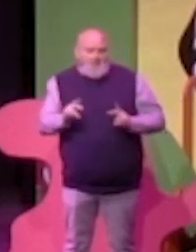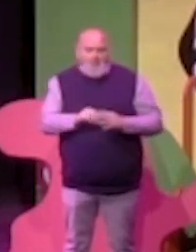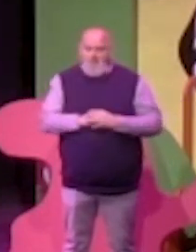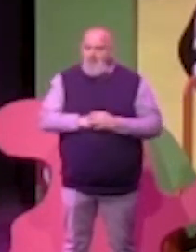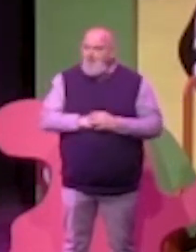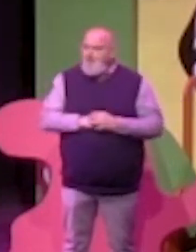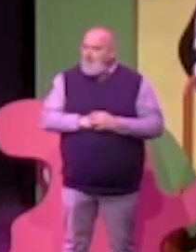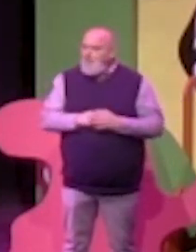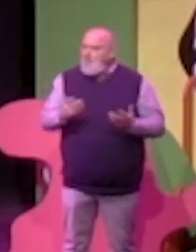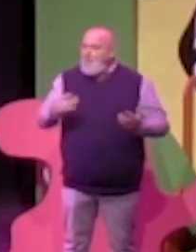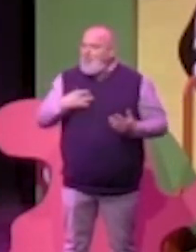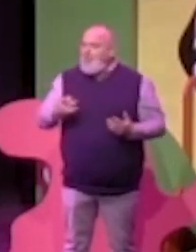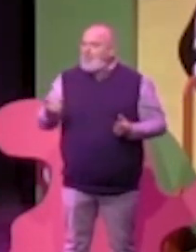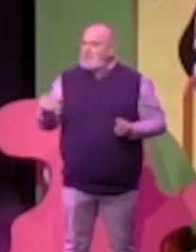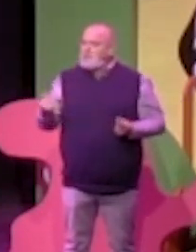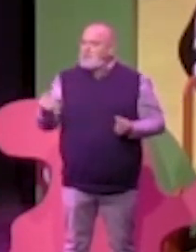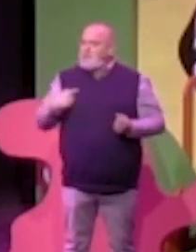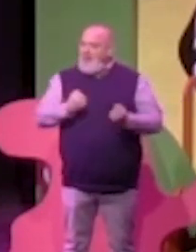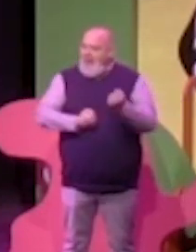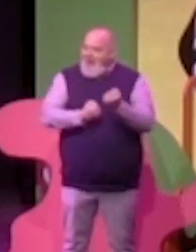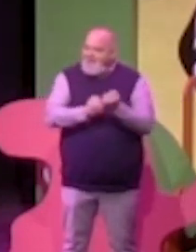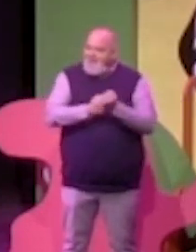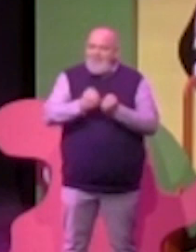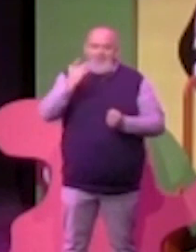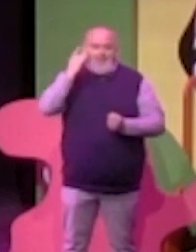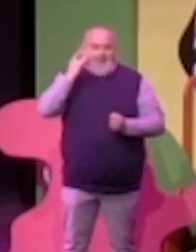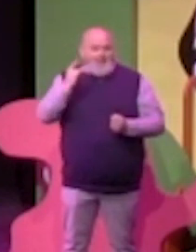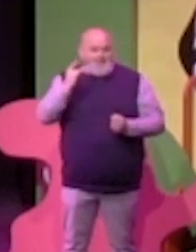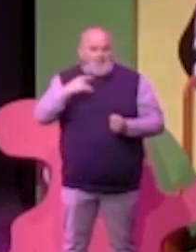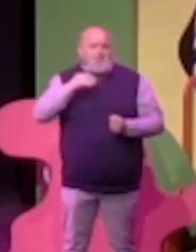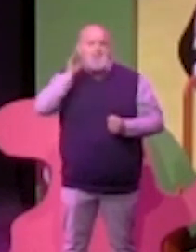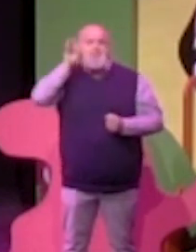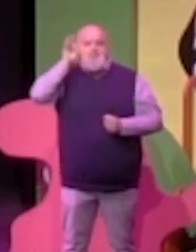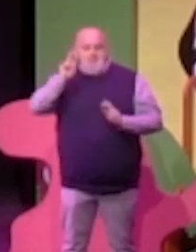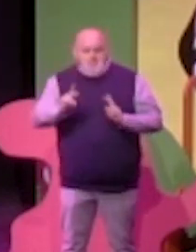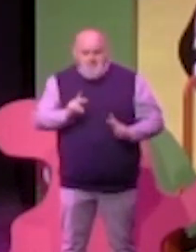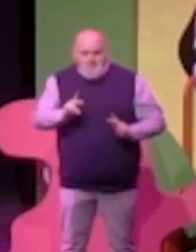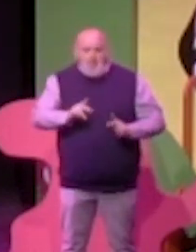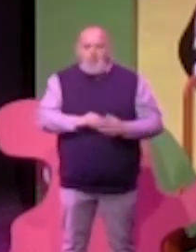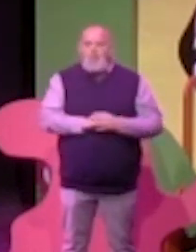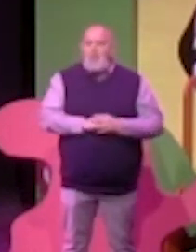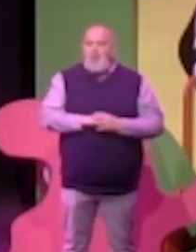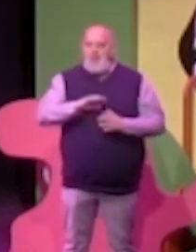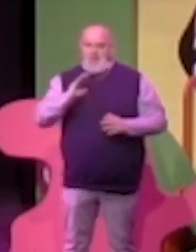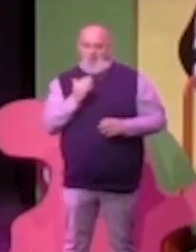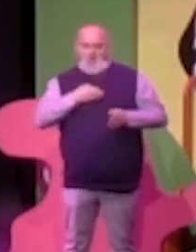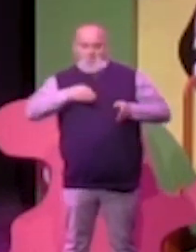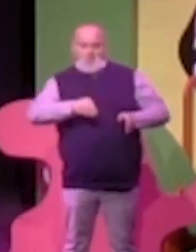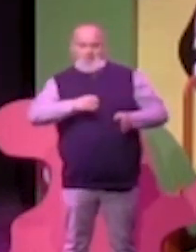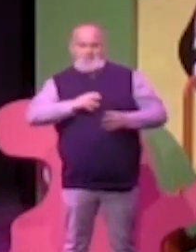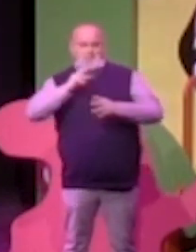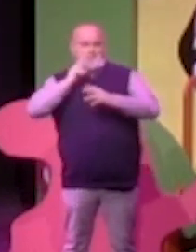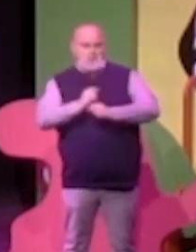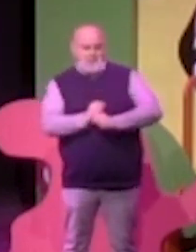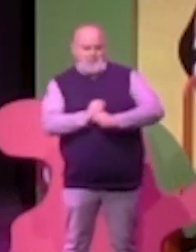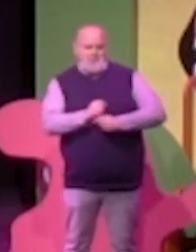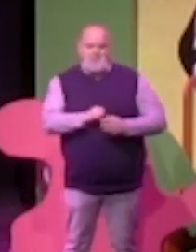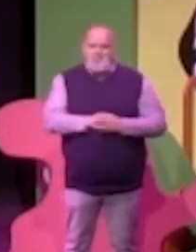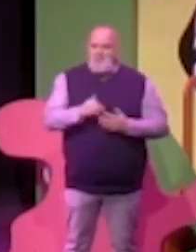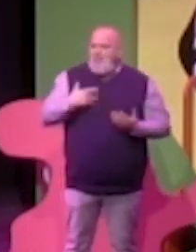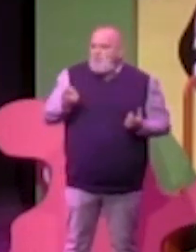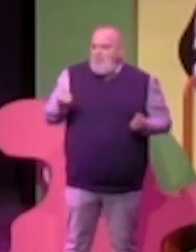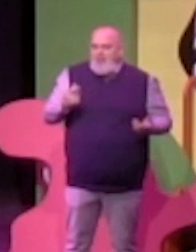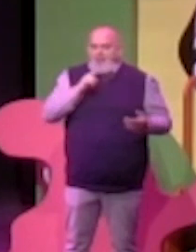What I like to do is advocate for the California Native people in our ways. And that's what I do. And I don't belong to